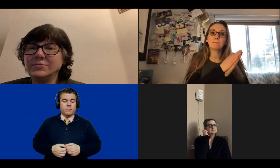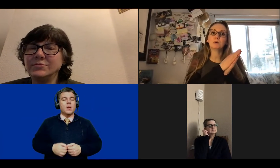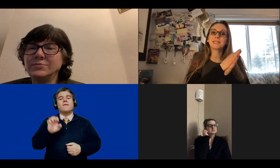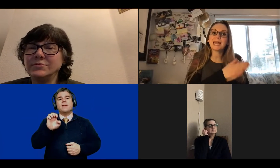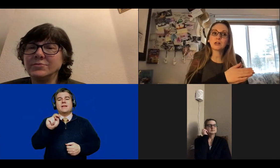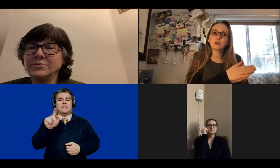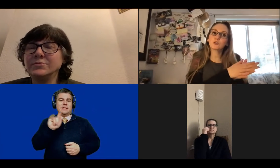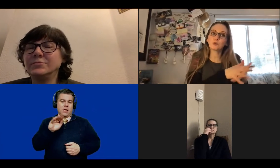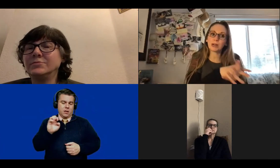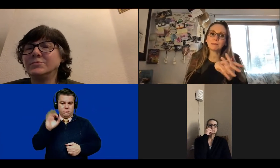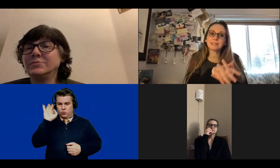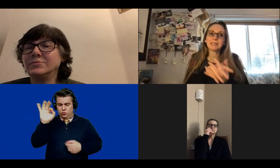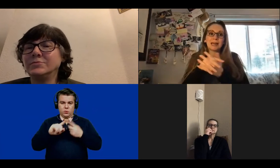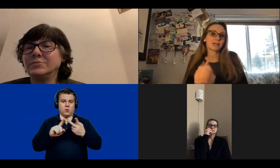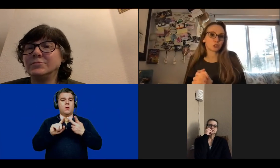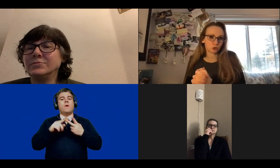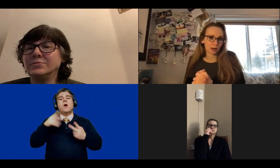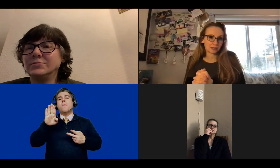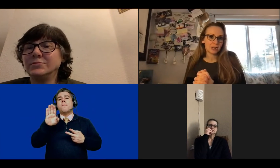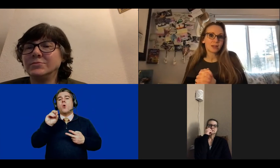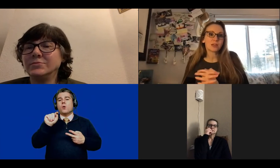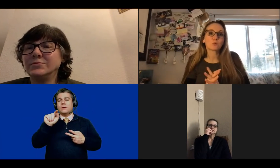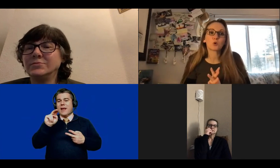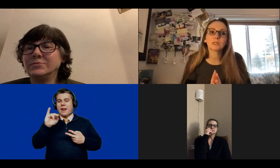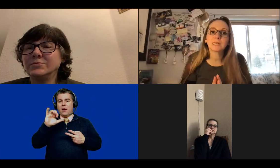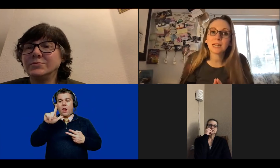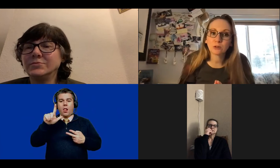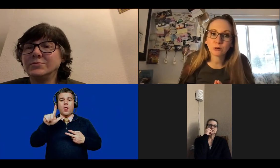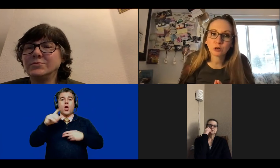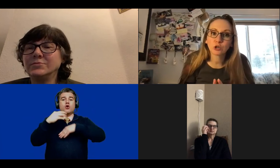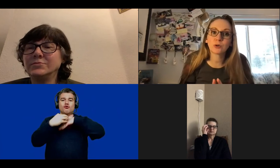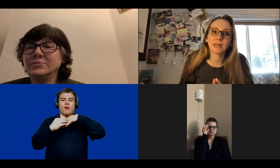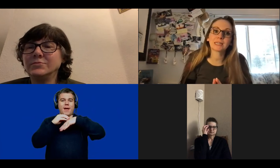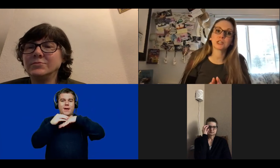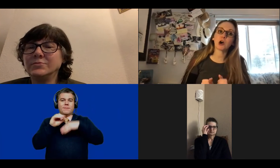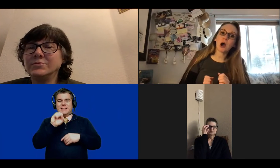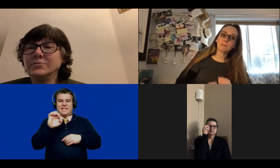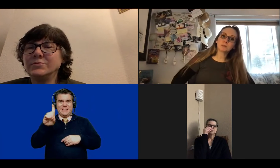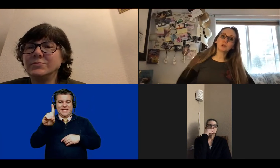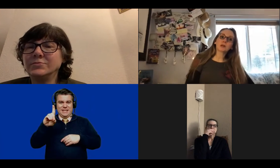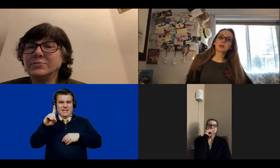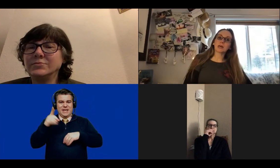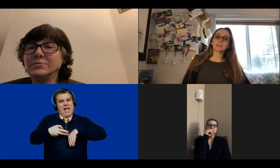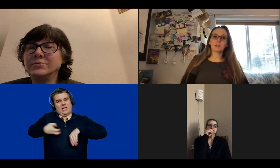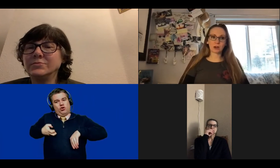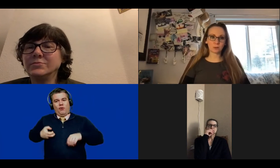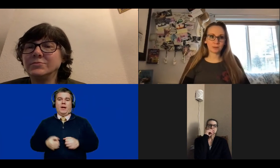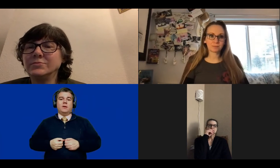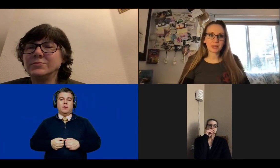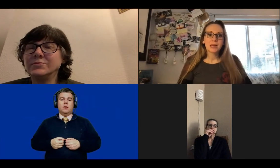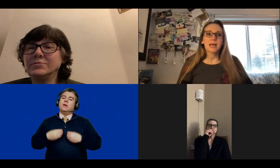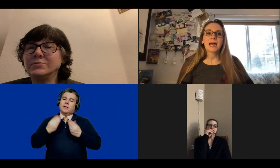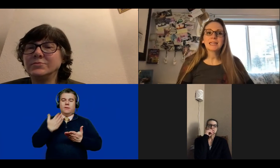a botanical grape seed extract that work together to create an optimal gut